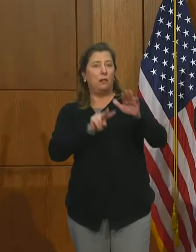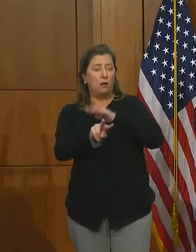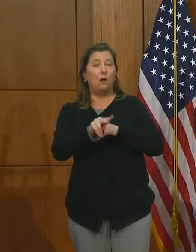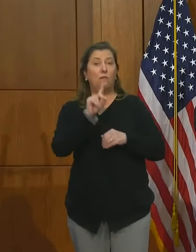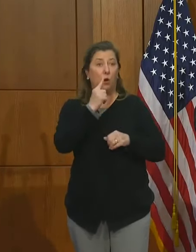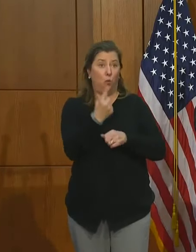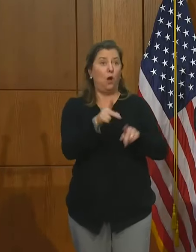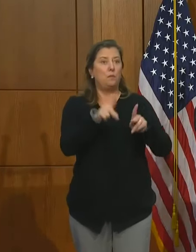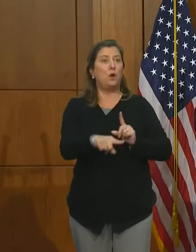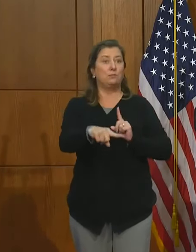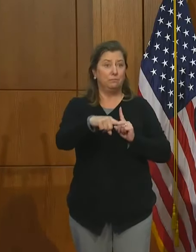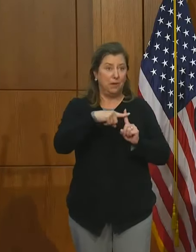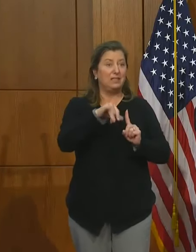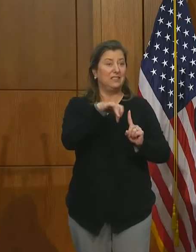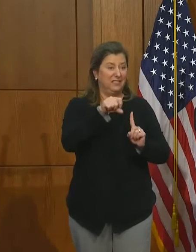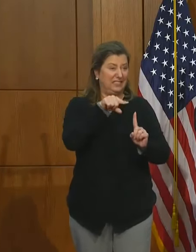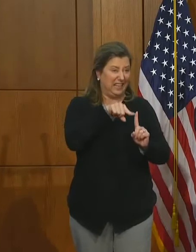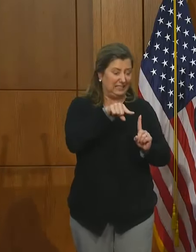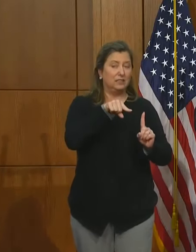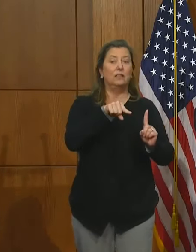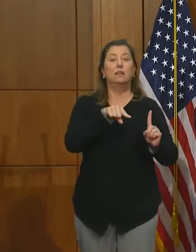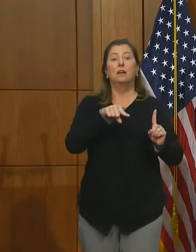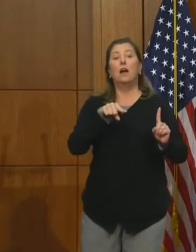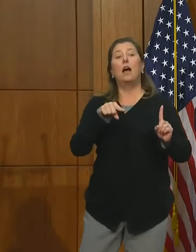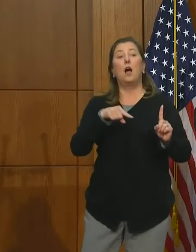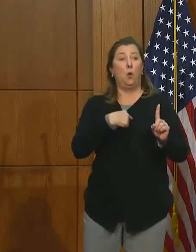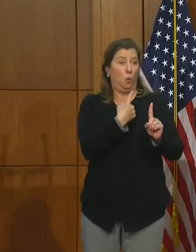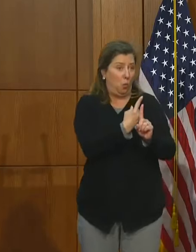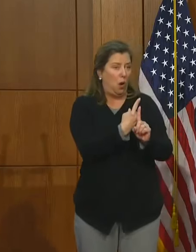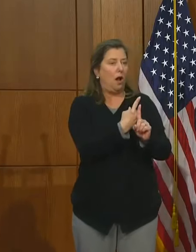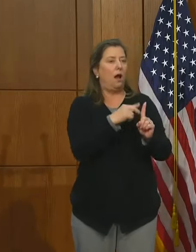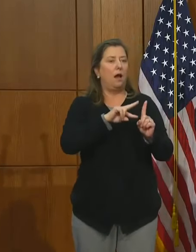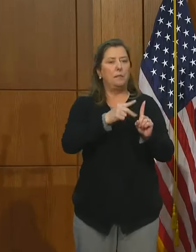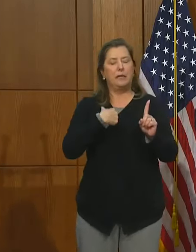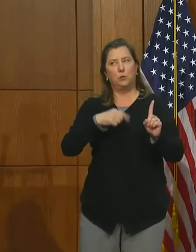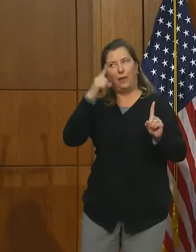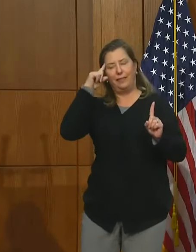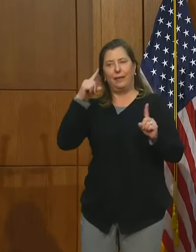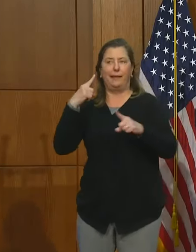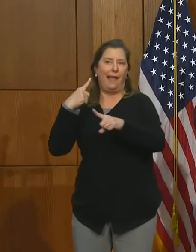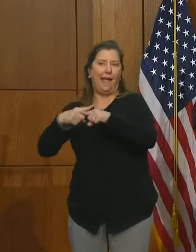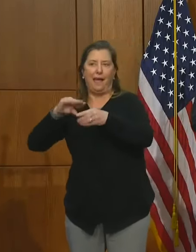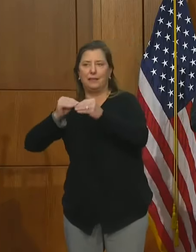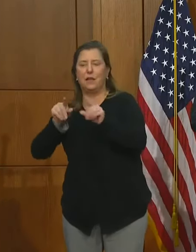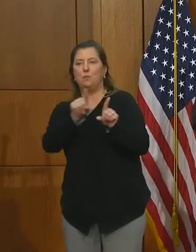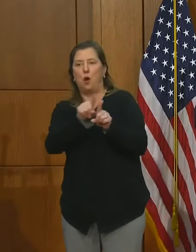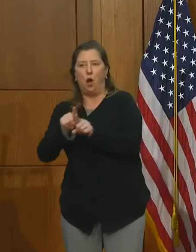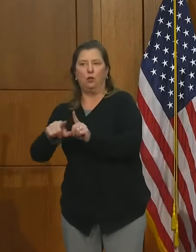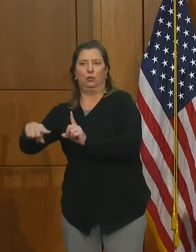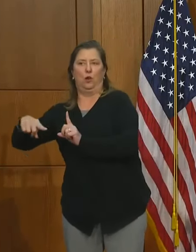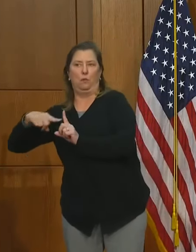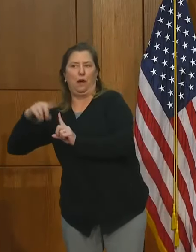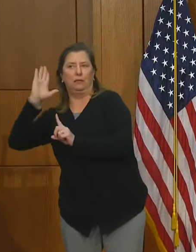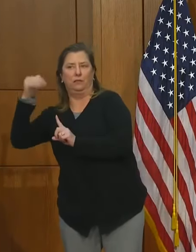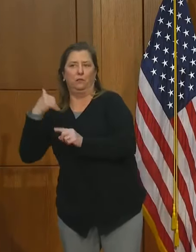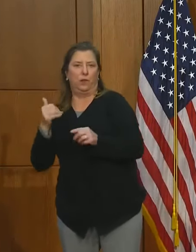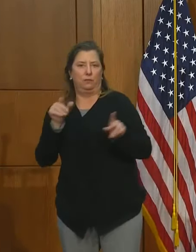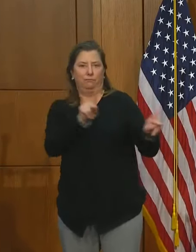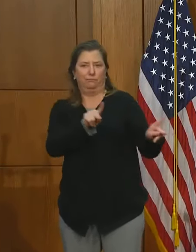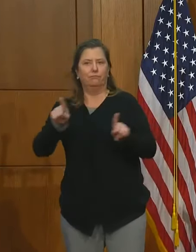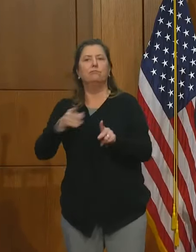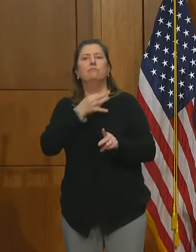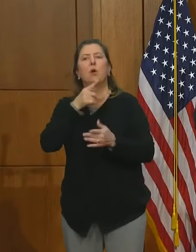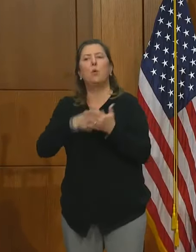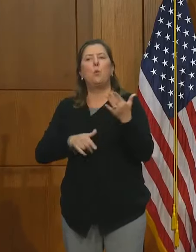could say, yes, we have a confirmed case. We think that there are X number of other cases that are also positive. What is